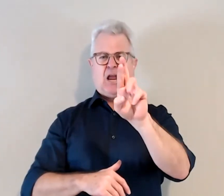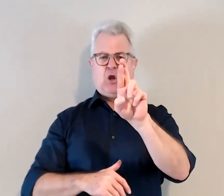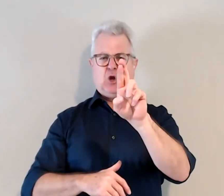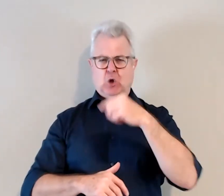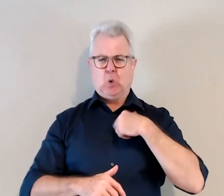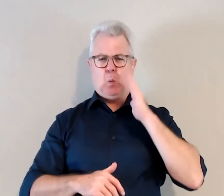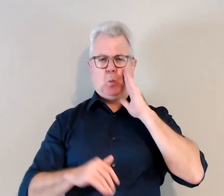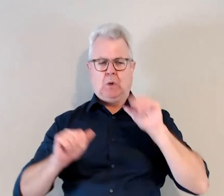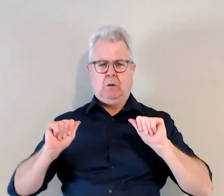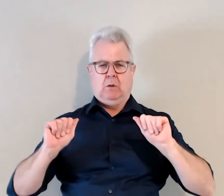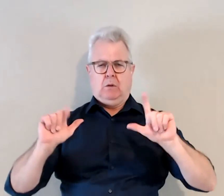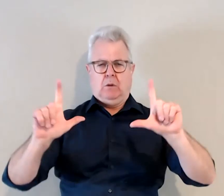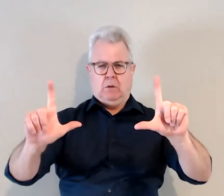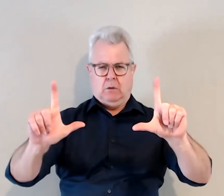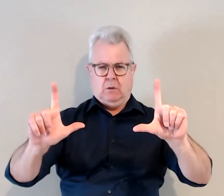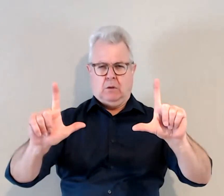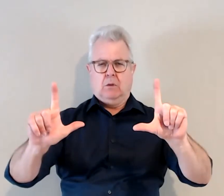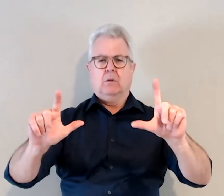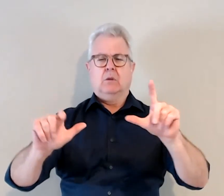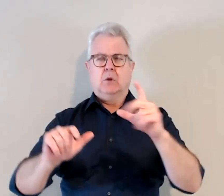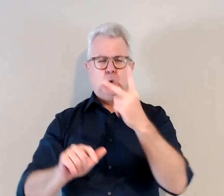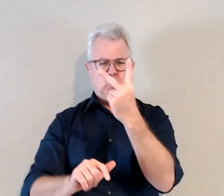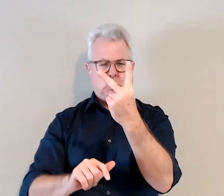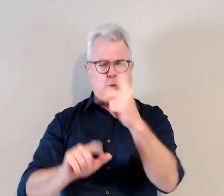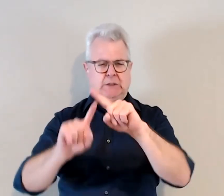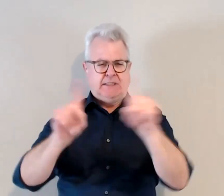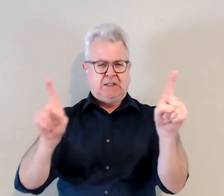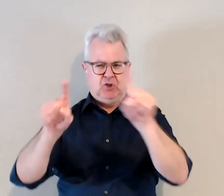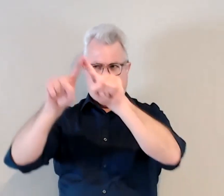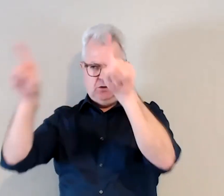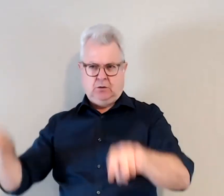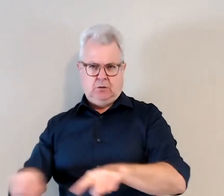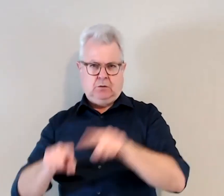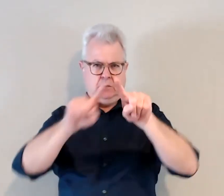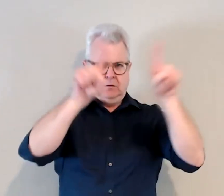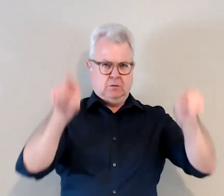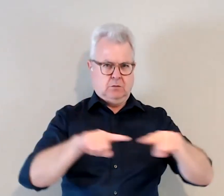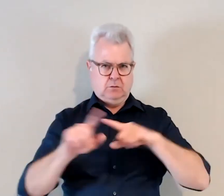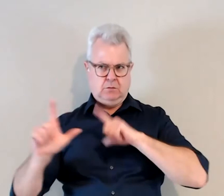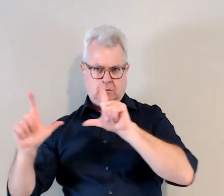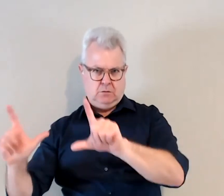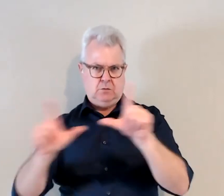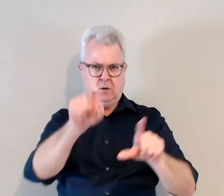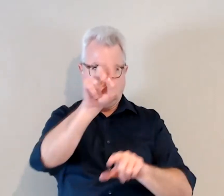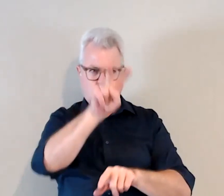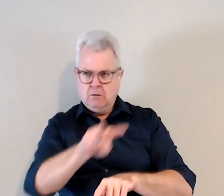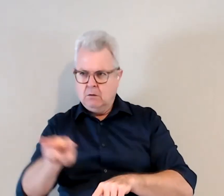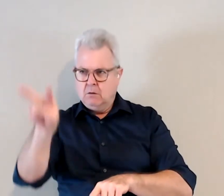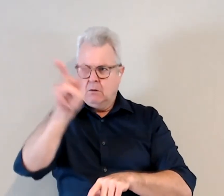booster. Now, there is a flyer that I will be posting to show where they'll show the 2 different boosters.